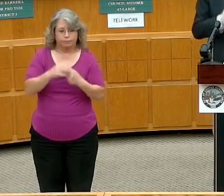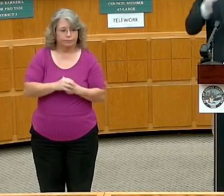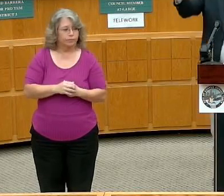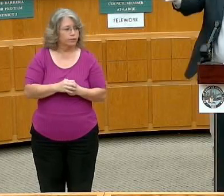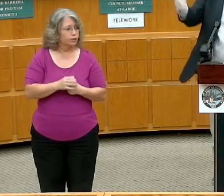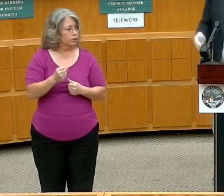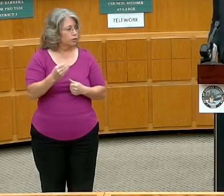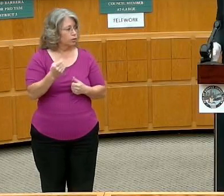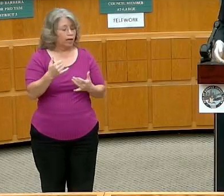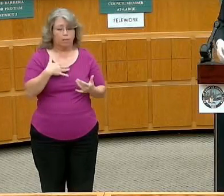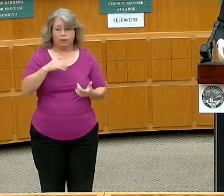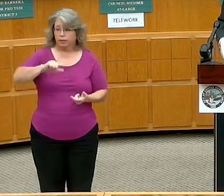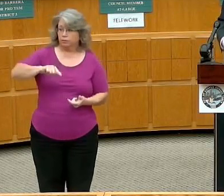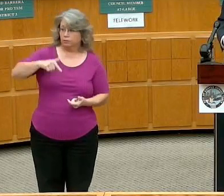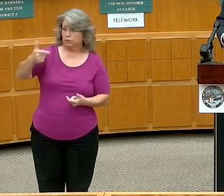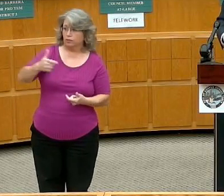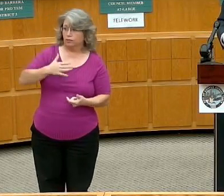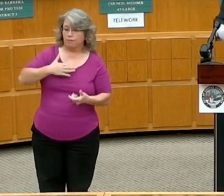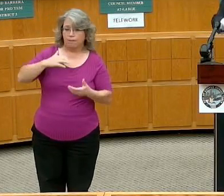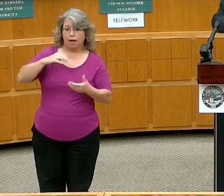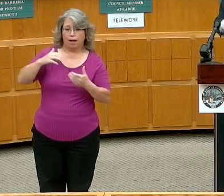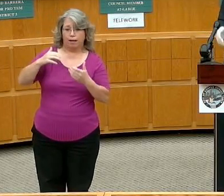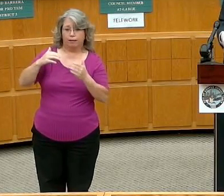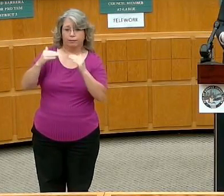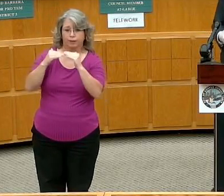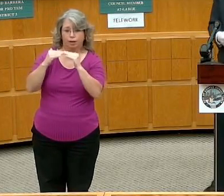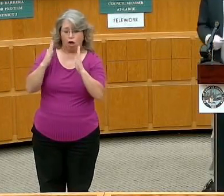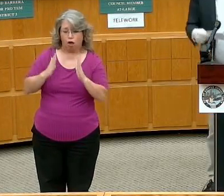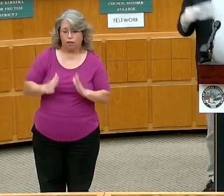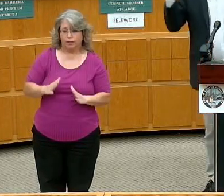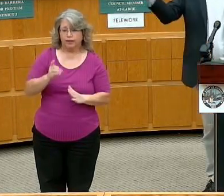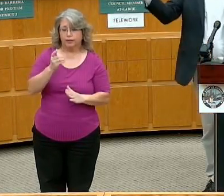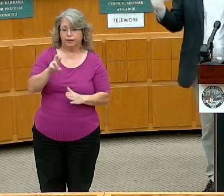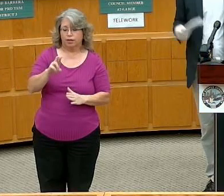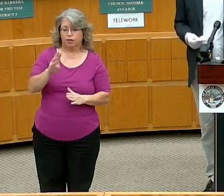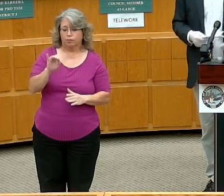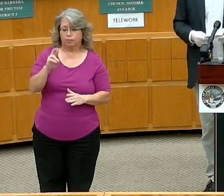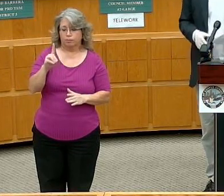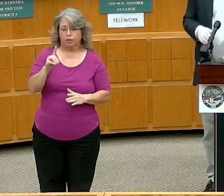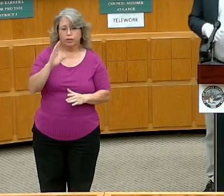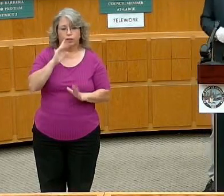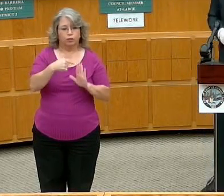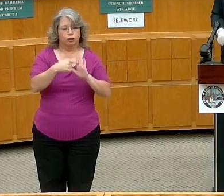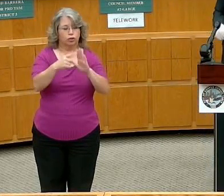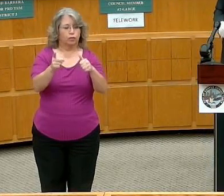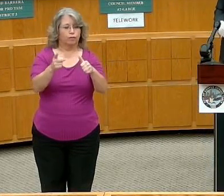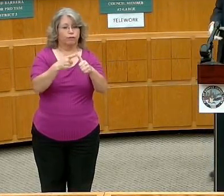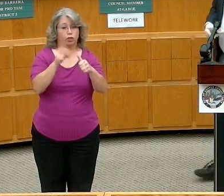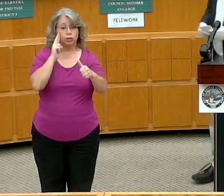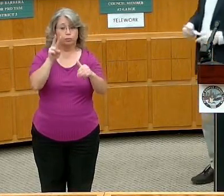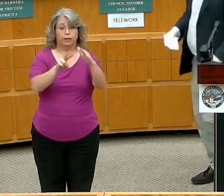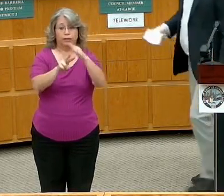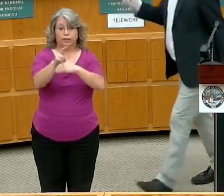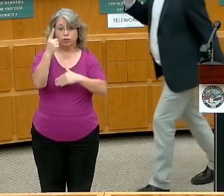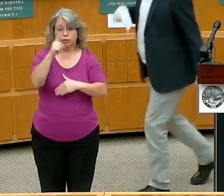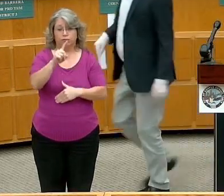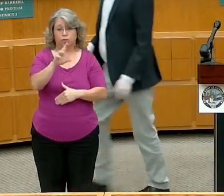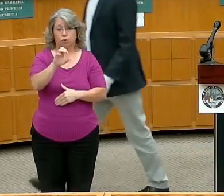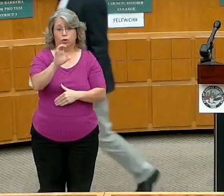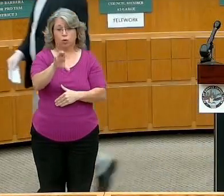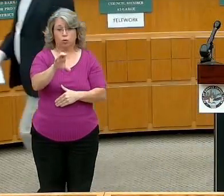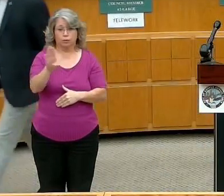think I'm going to let my colleague, Dr. Bird, and he's going to show you the first predictions for the coastal bend.